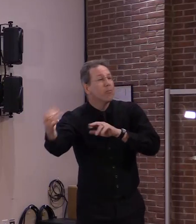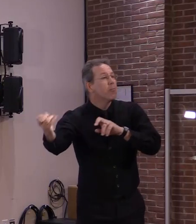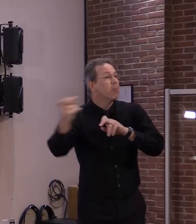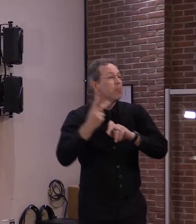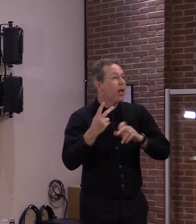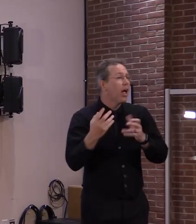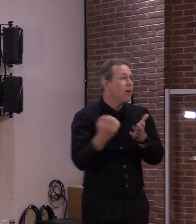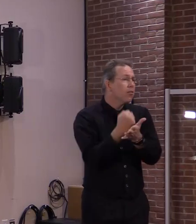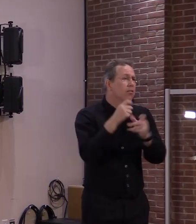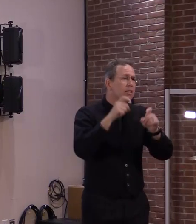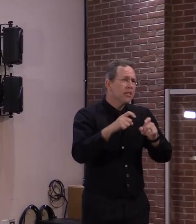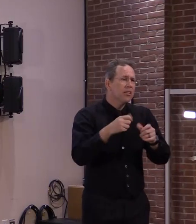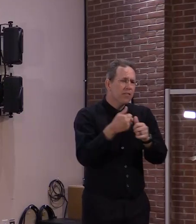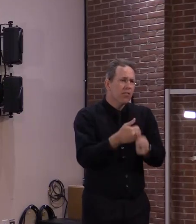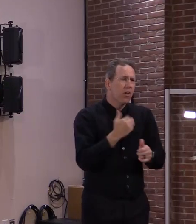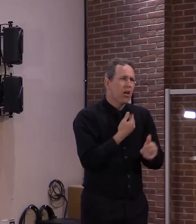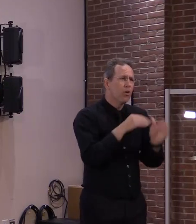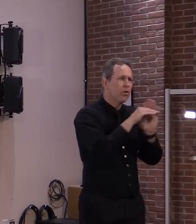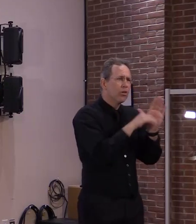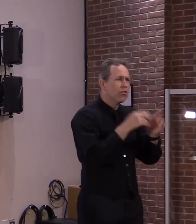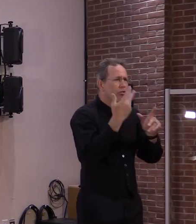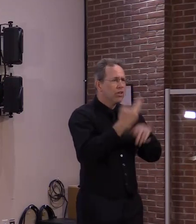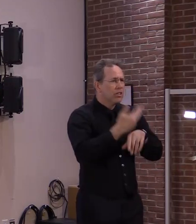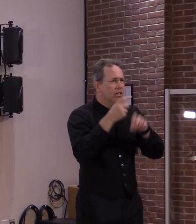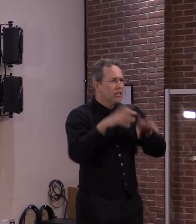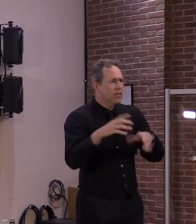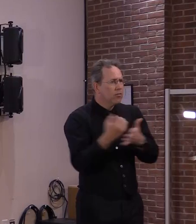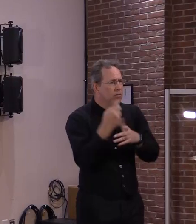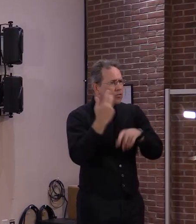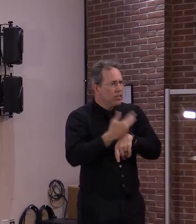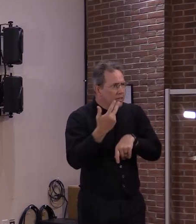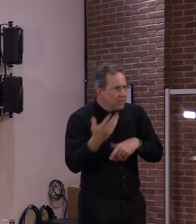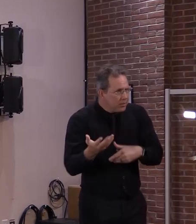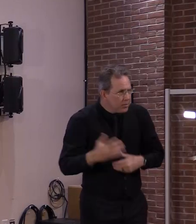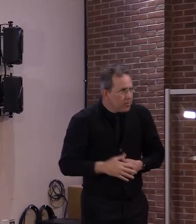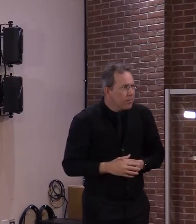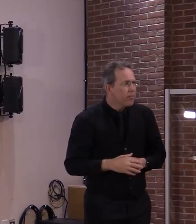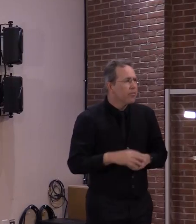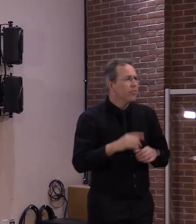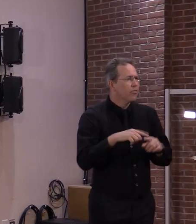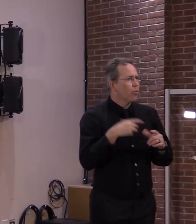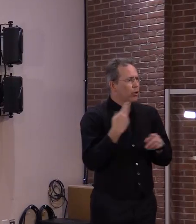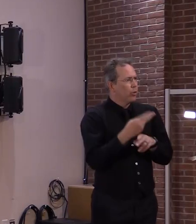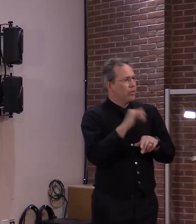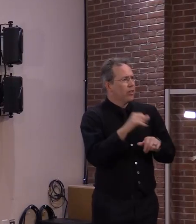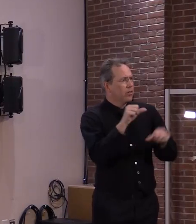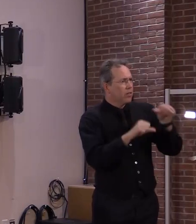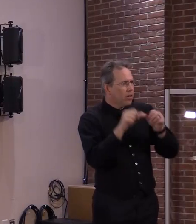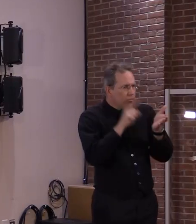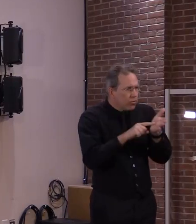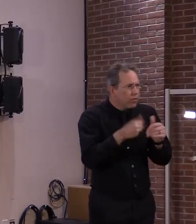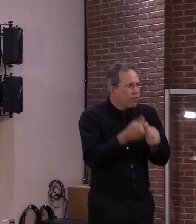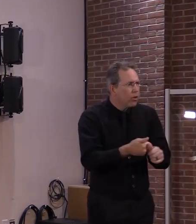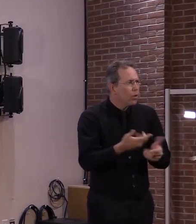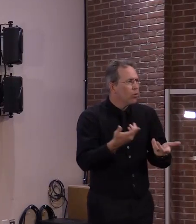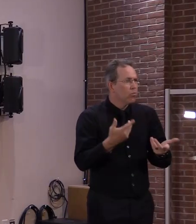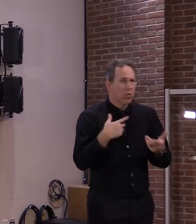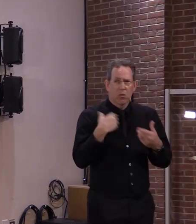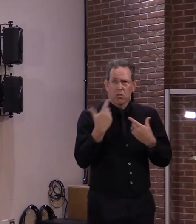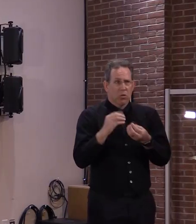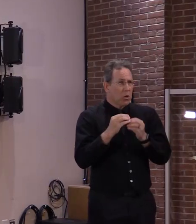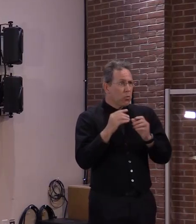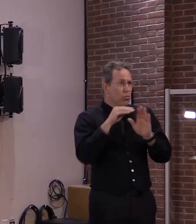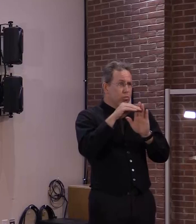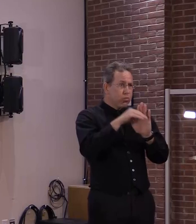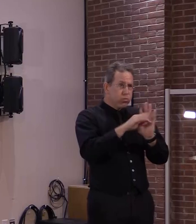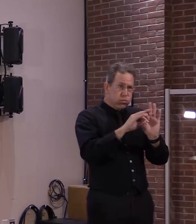to what we do with those and if they can be further relaxed as we would hope and plan, or if there